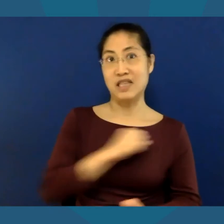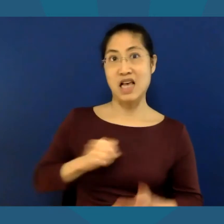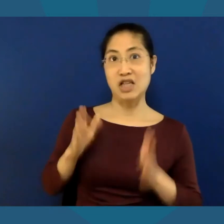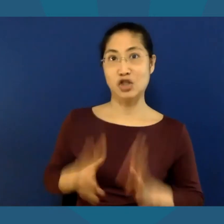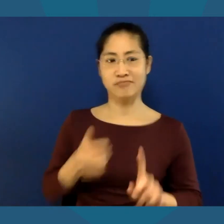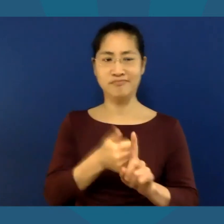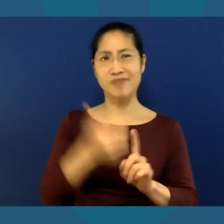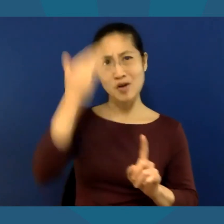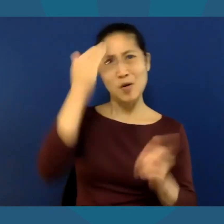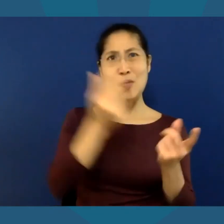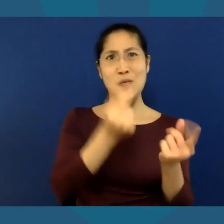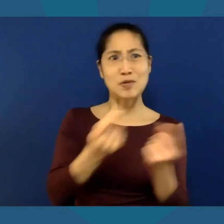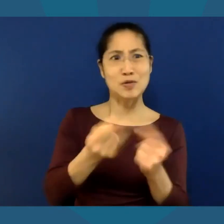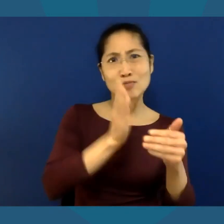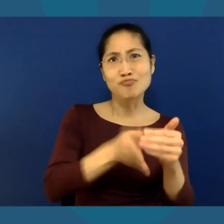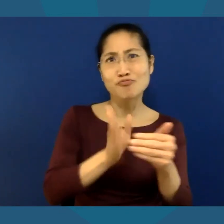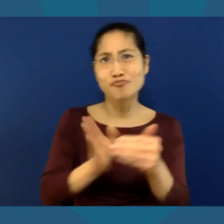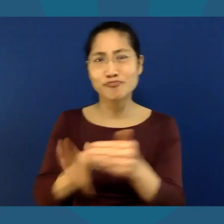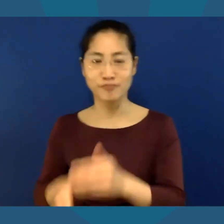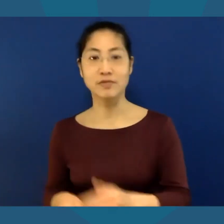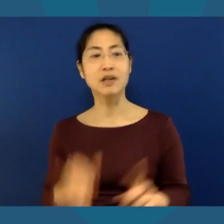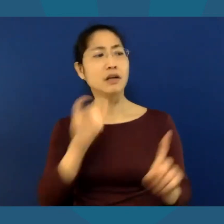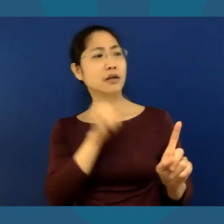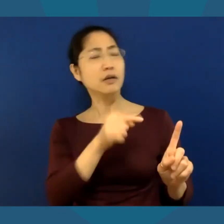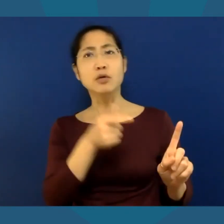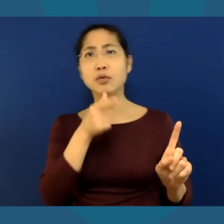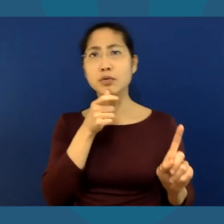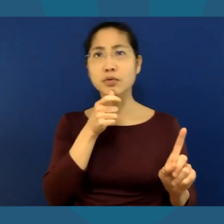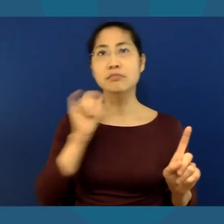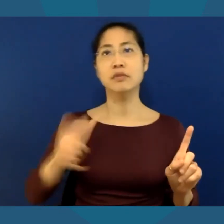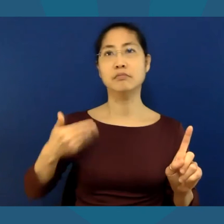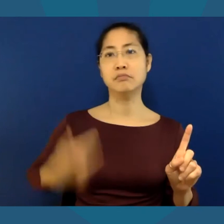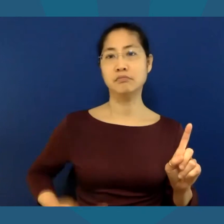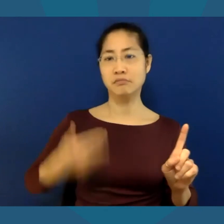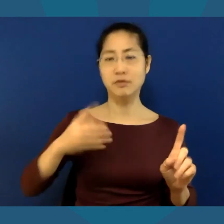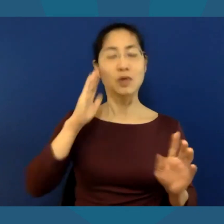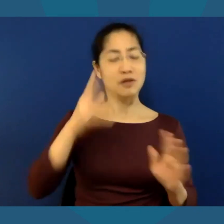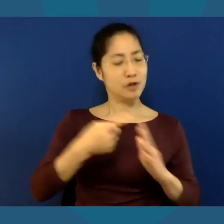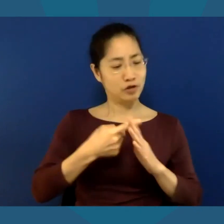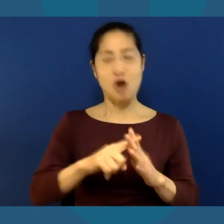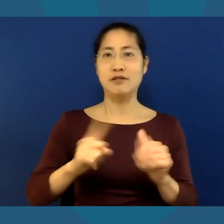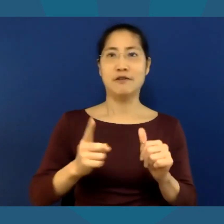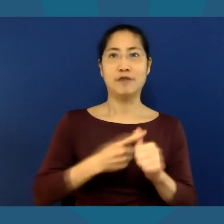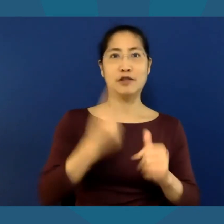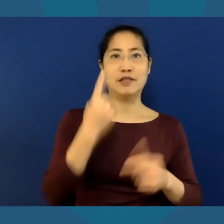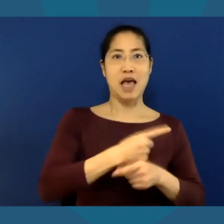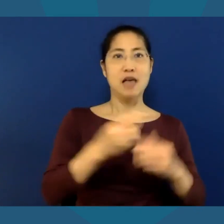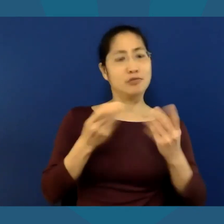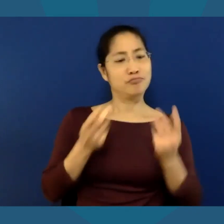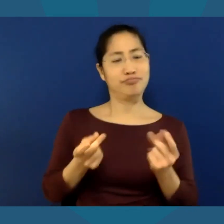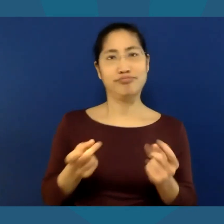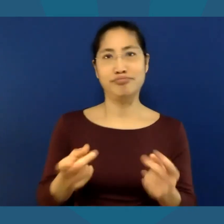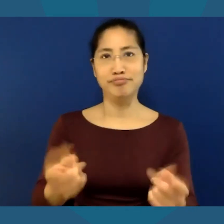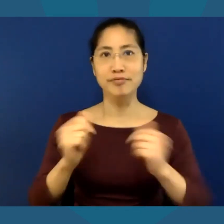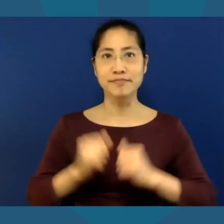You deserve a senator who knows how to get things done. I am that senator, day one.